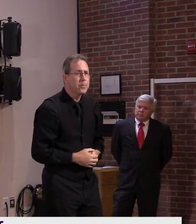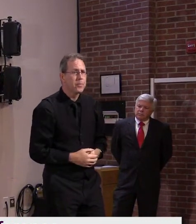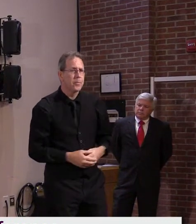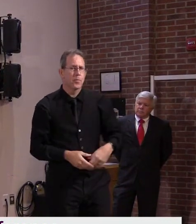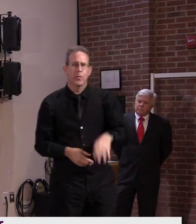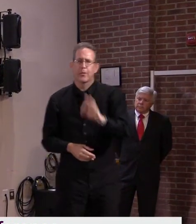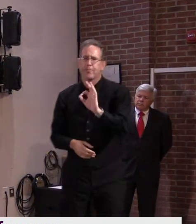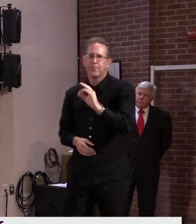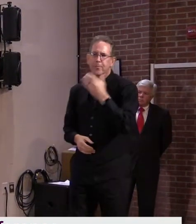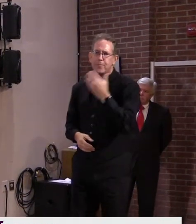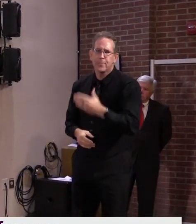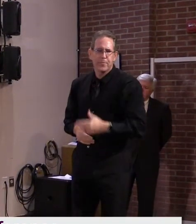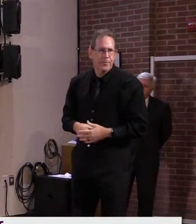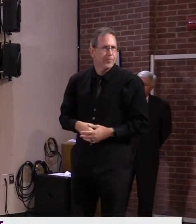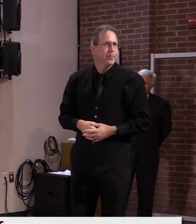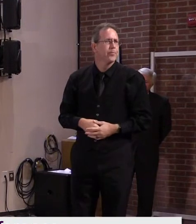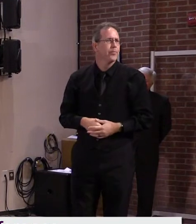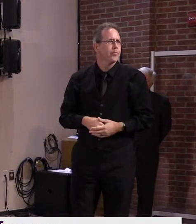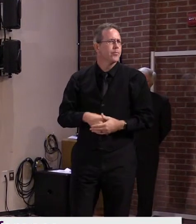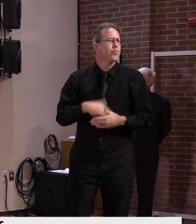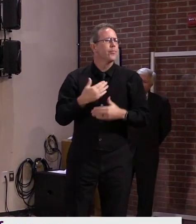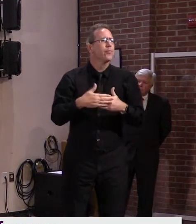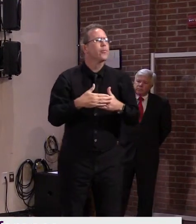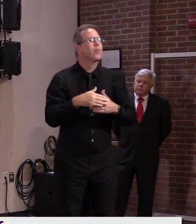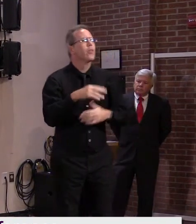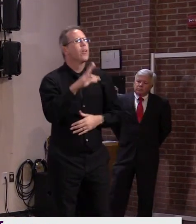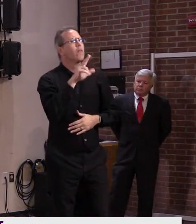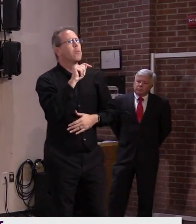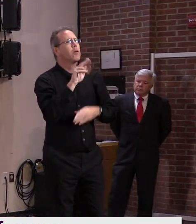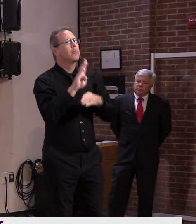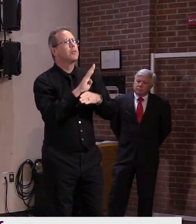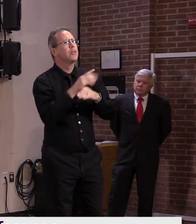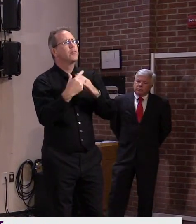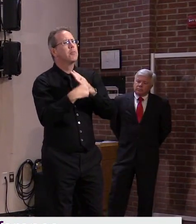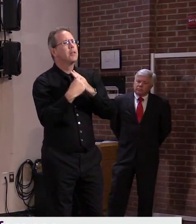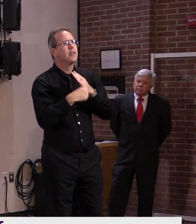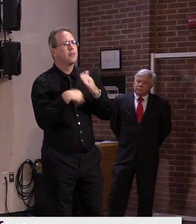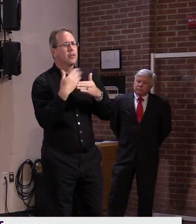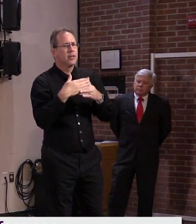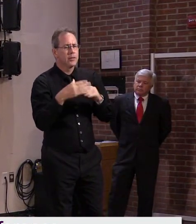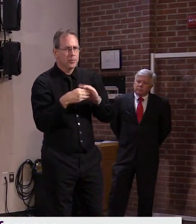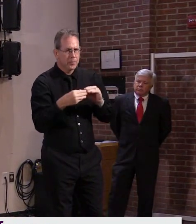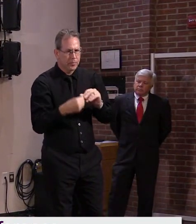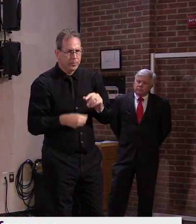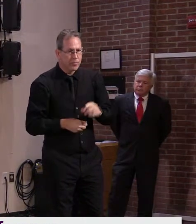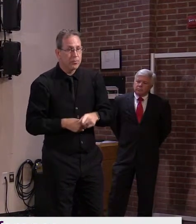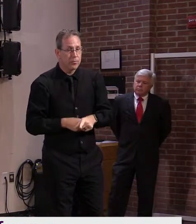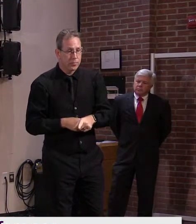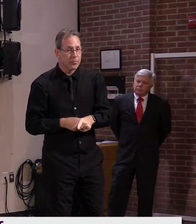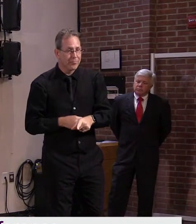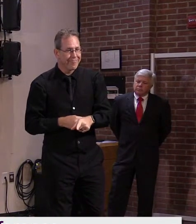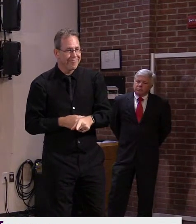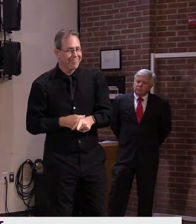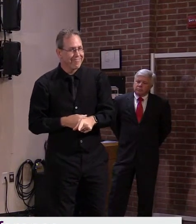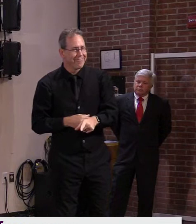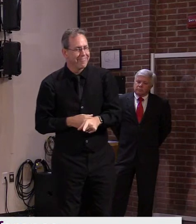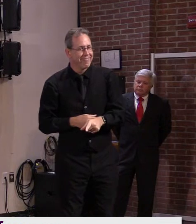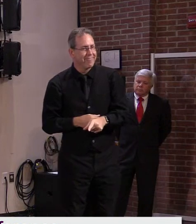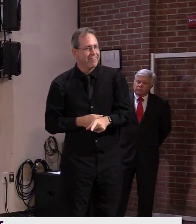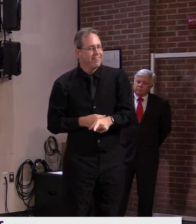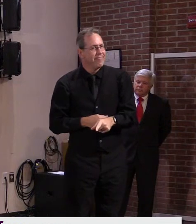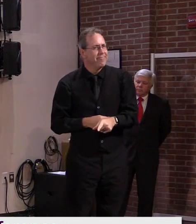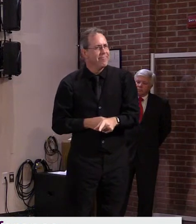Tim, Vermont Business Magazine. Hi, Governor. A couple of questions. One, the state mandate has